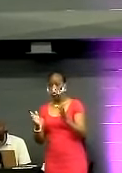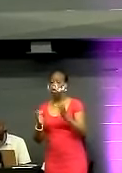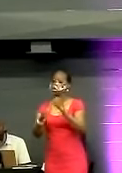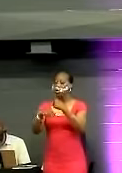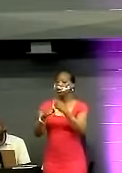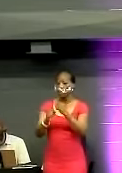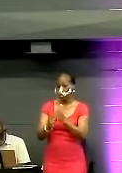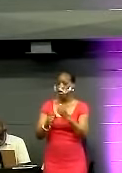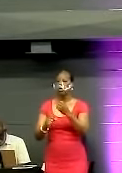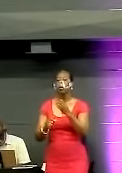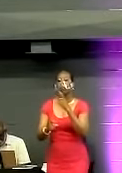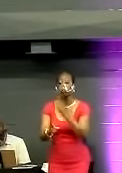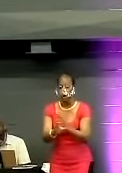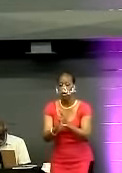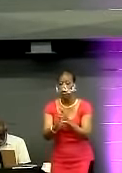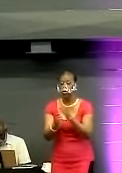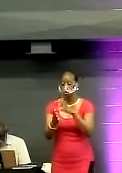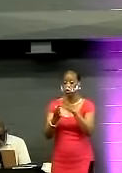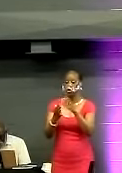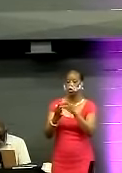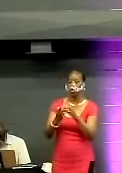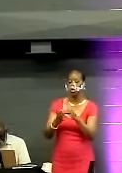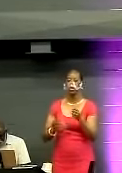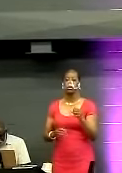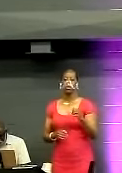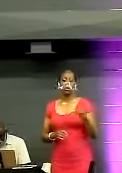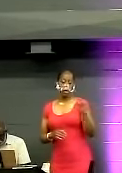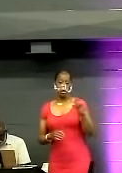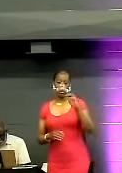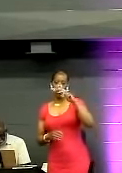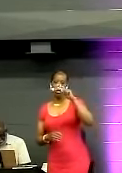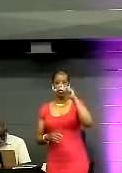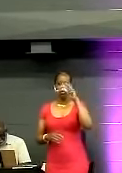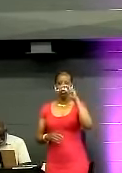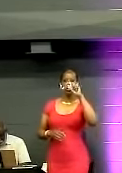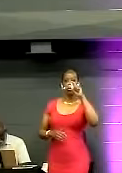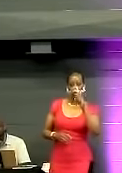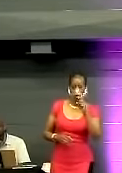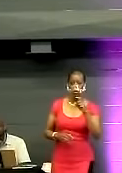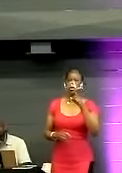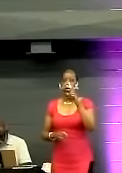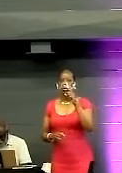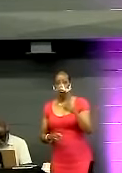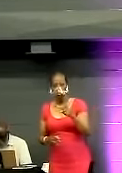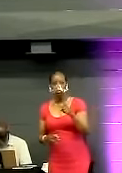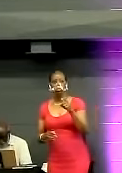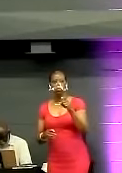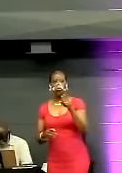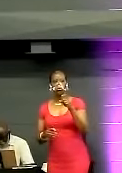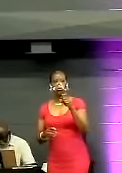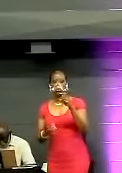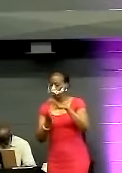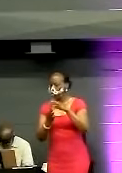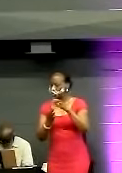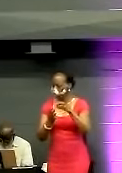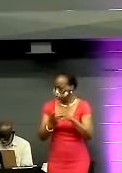choice. Right? Like the Matrix, right? Red or blue pill? You gotta choose the right pill. Worship. Right?